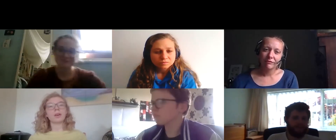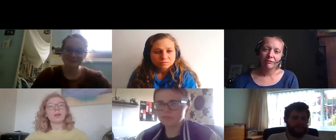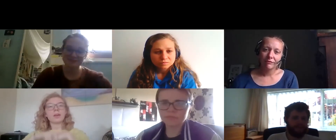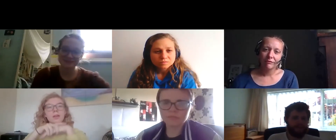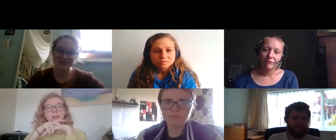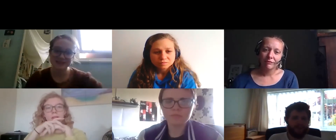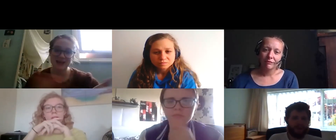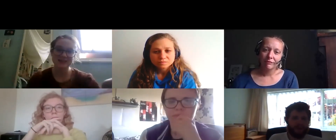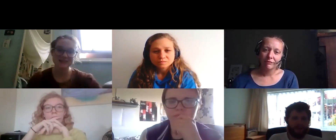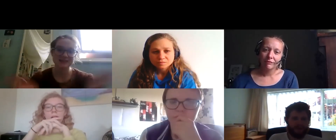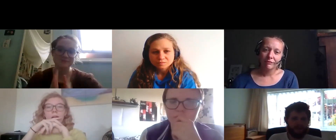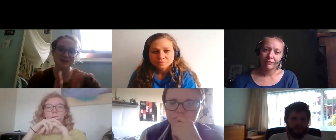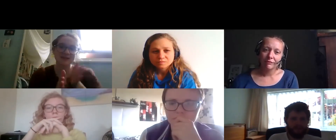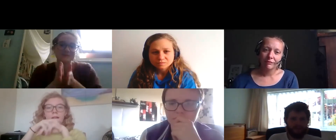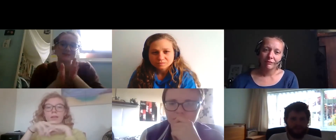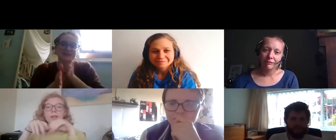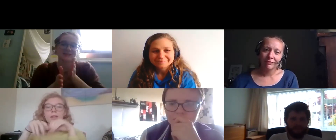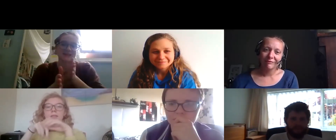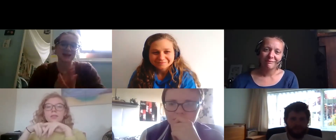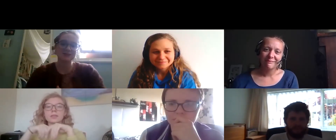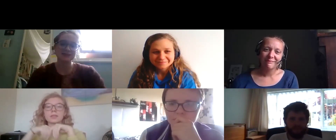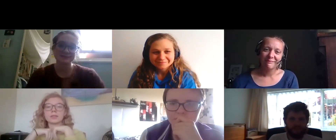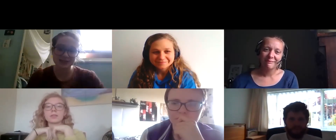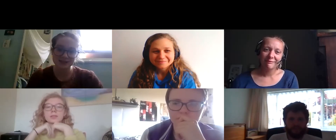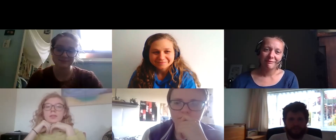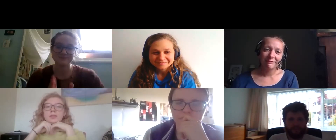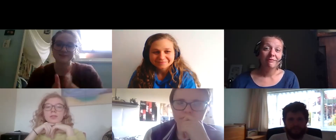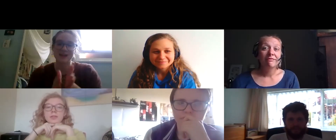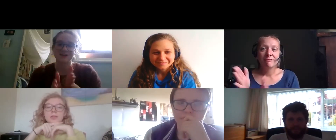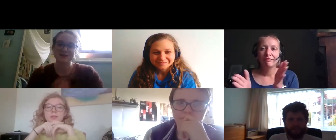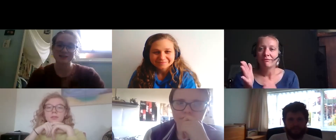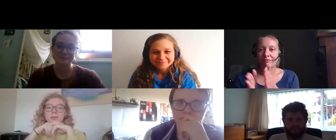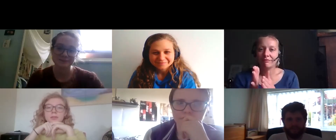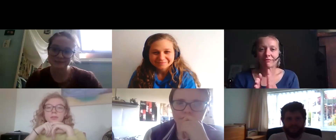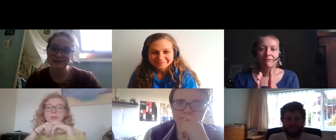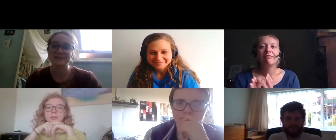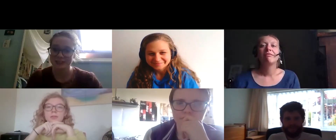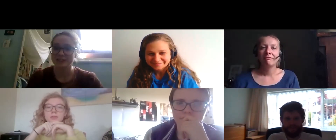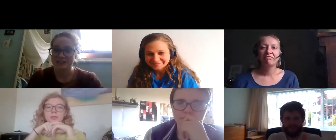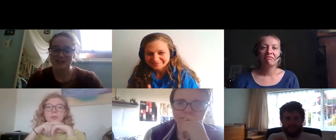Yeah. That is BSL. This is sign language in sign language.